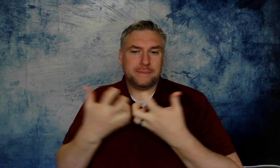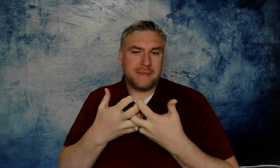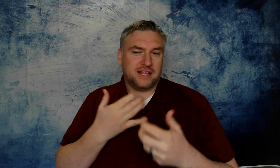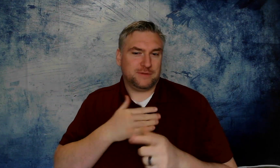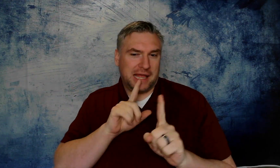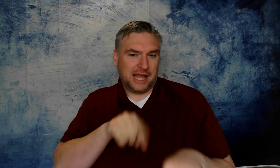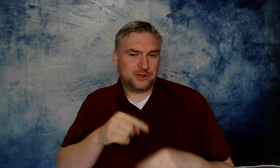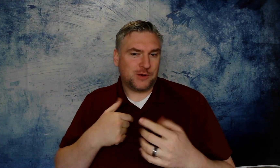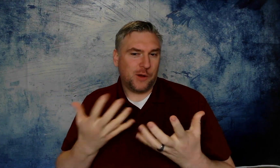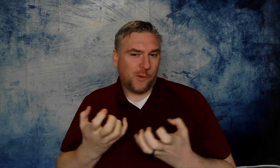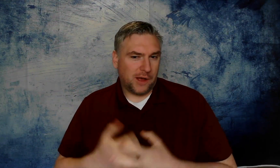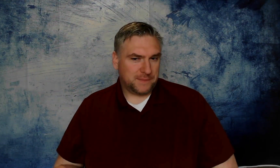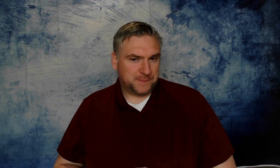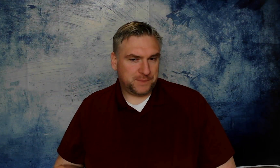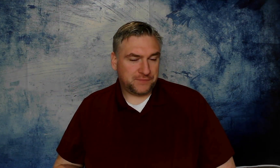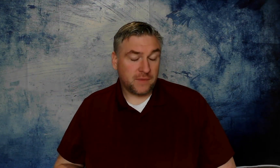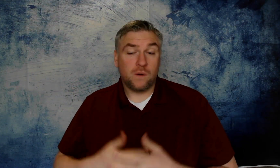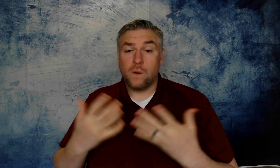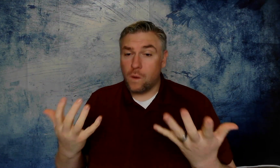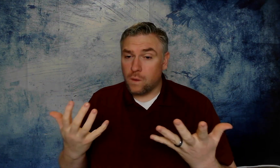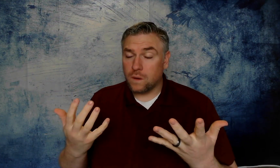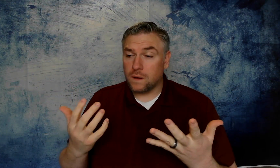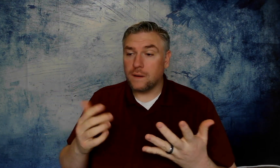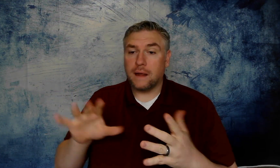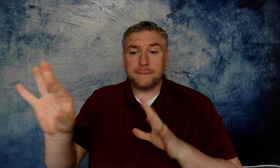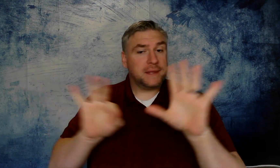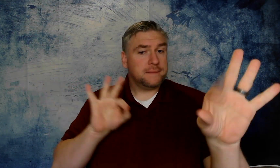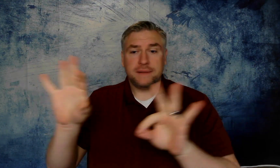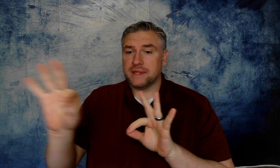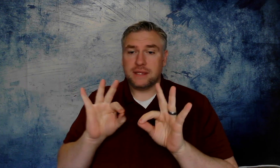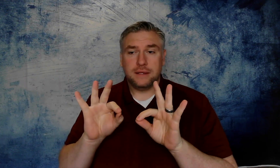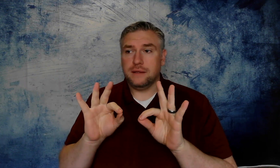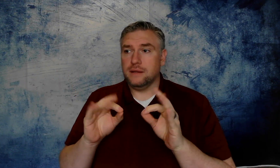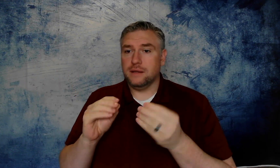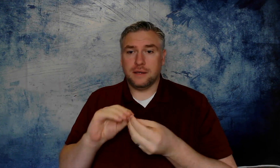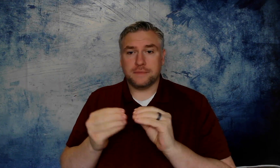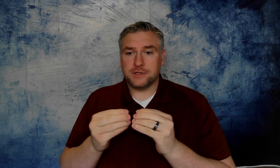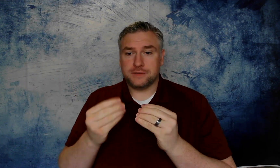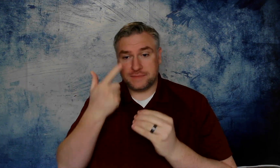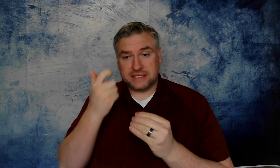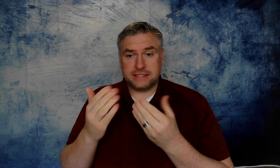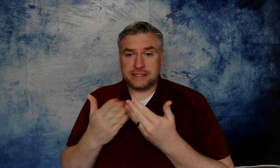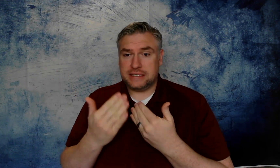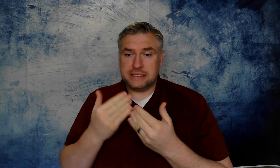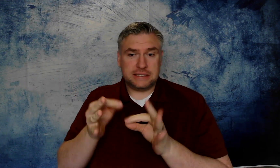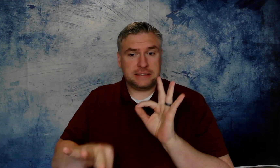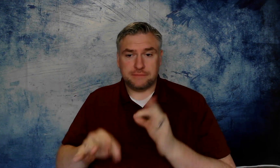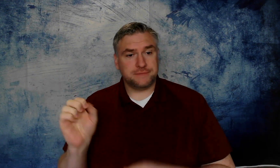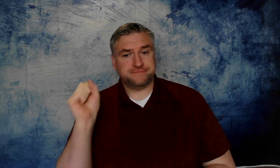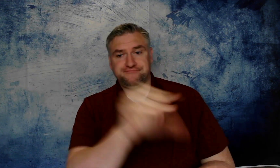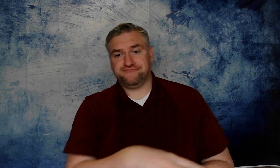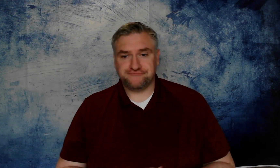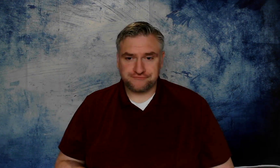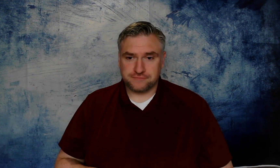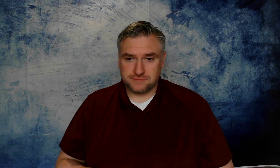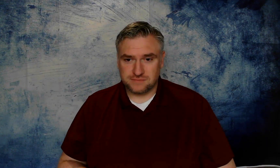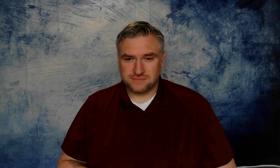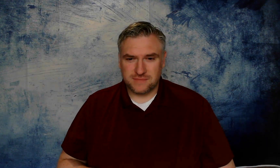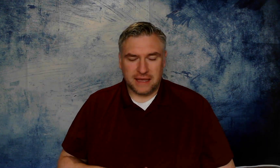numbers to fit the answer that I want, that's the lie. Or I pick the numbers because they're easy and simple to throw out